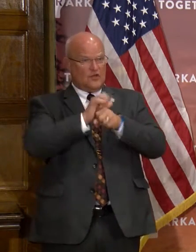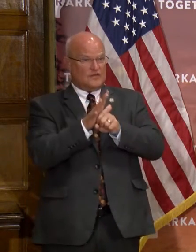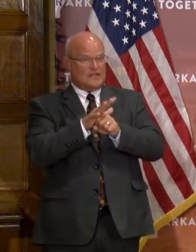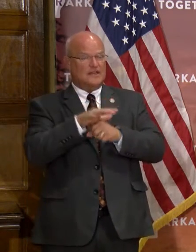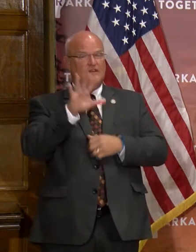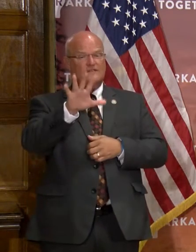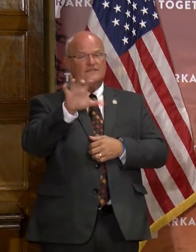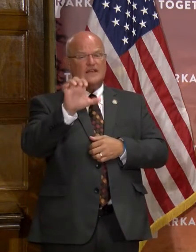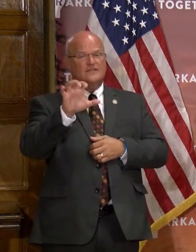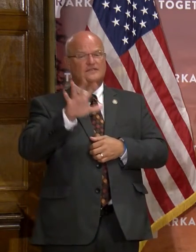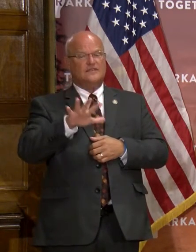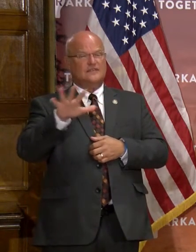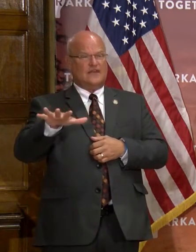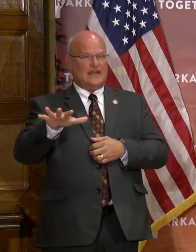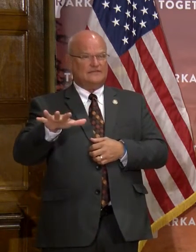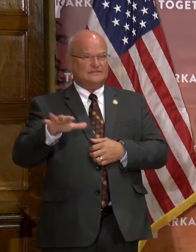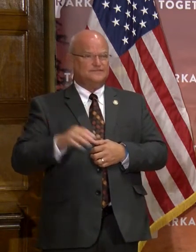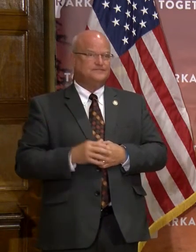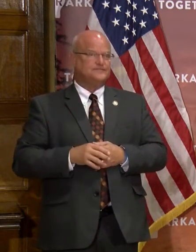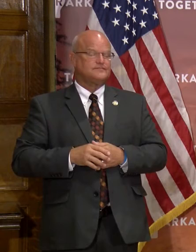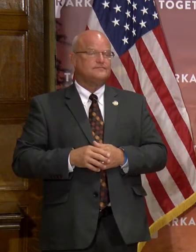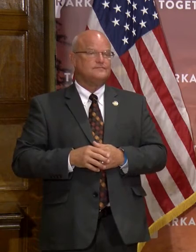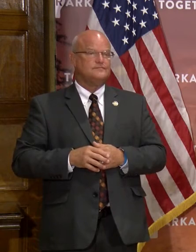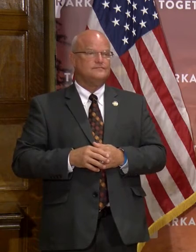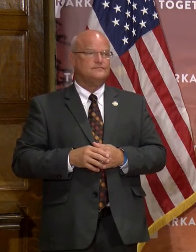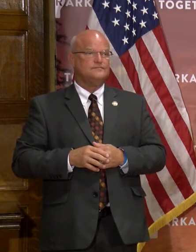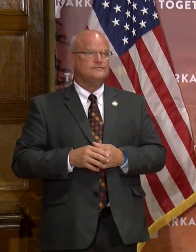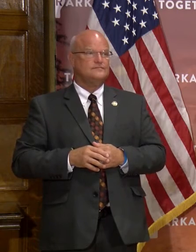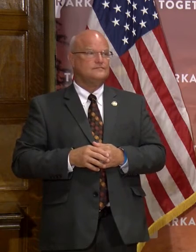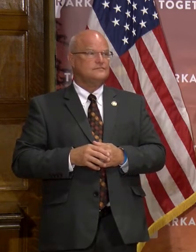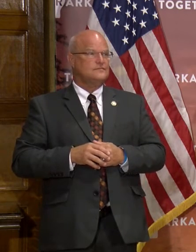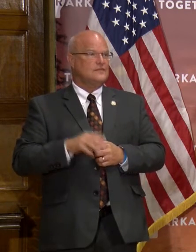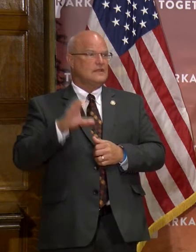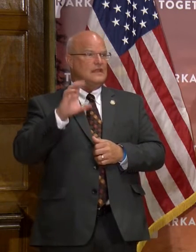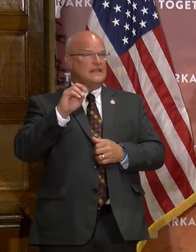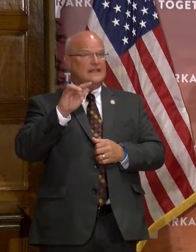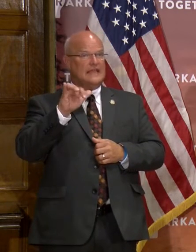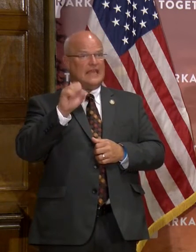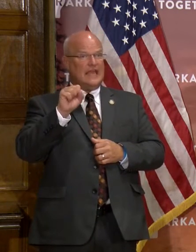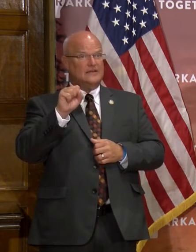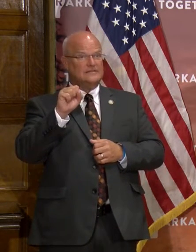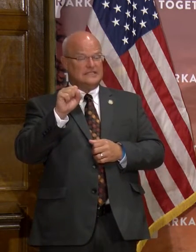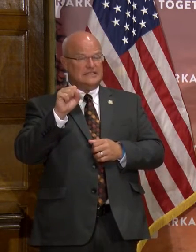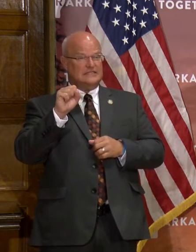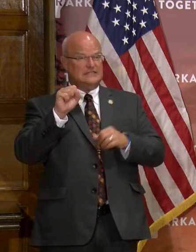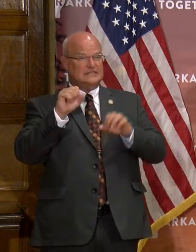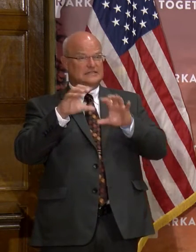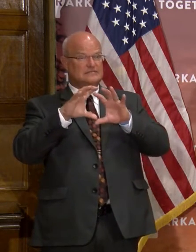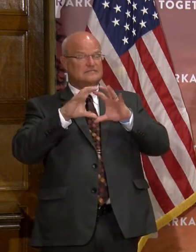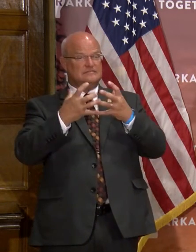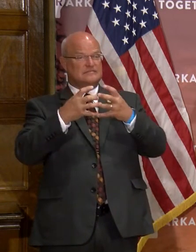COVID-19 to 555. The counties that contributed to that new